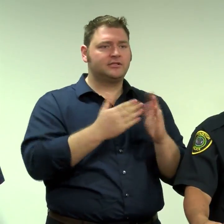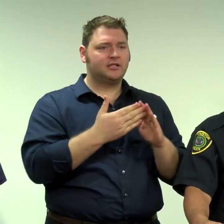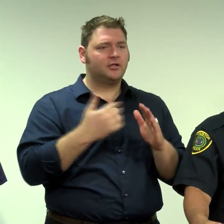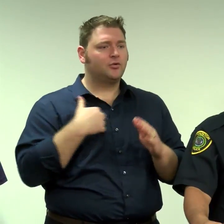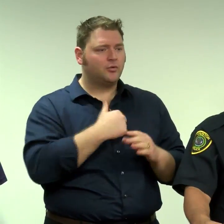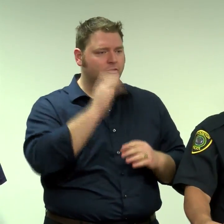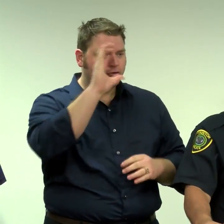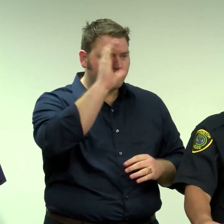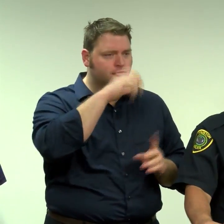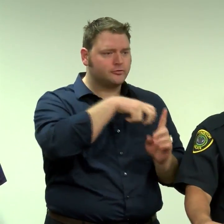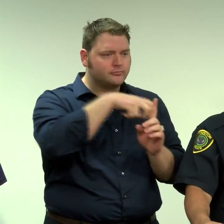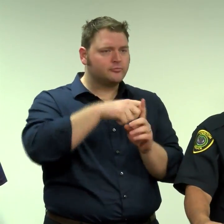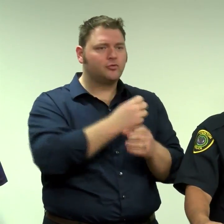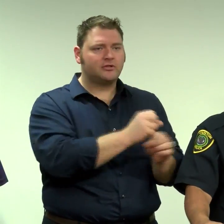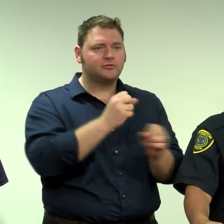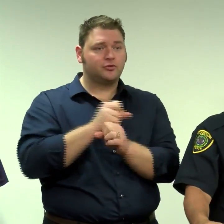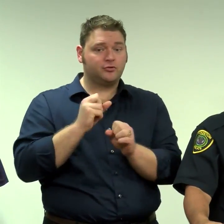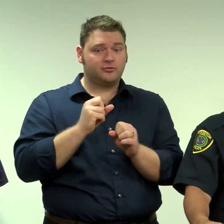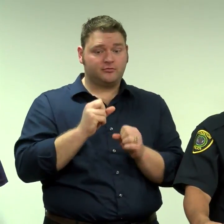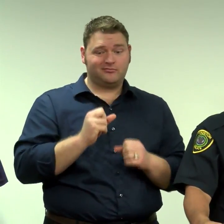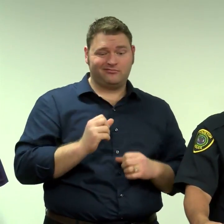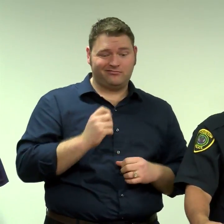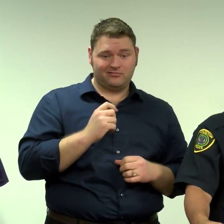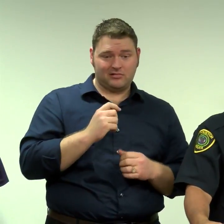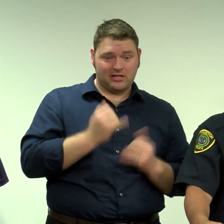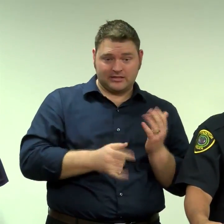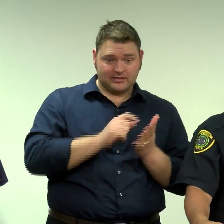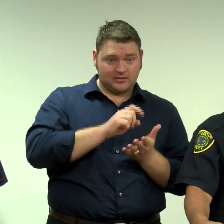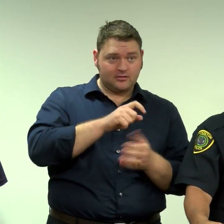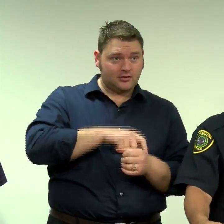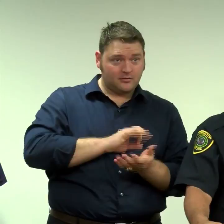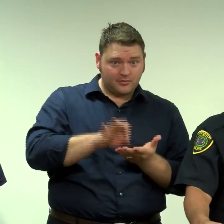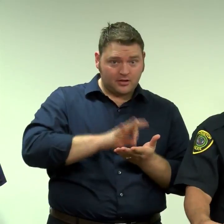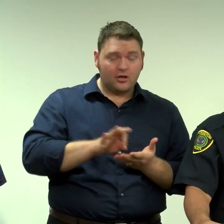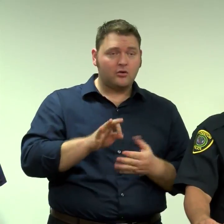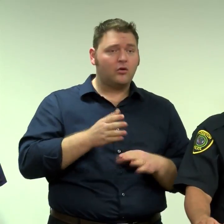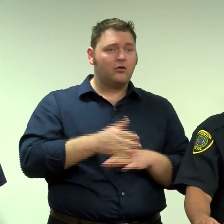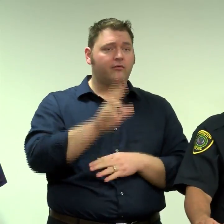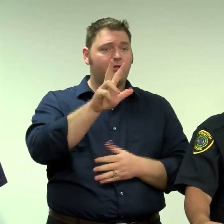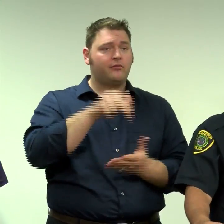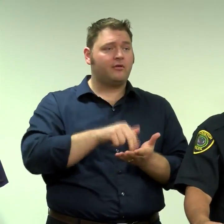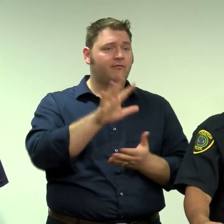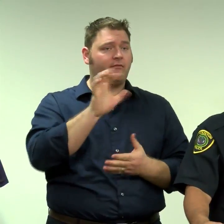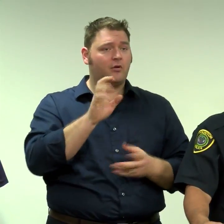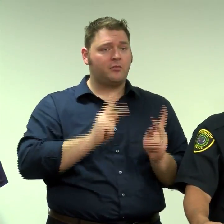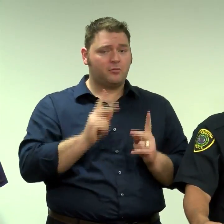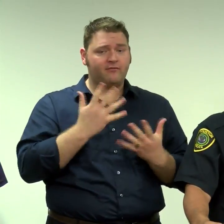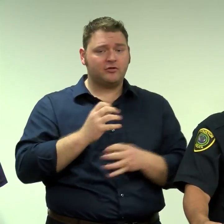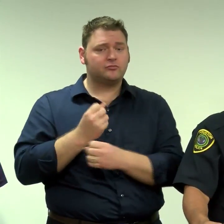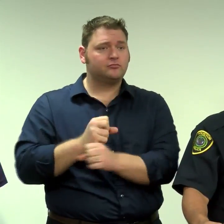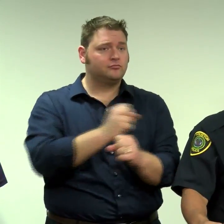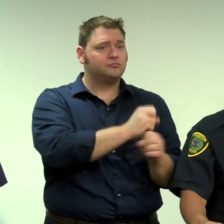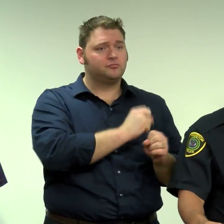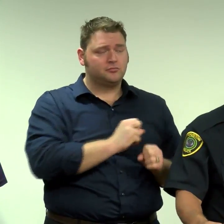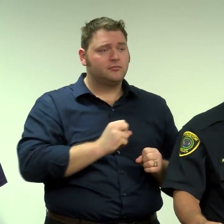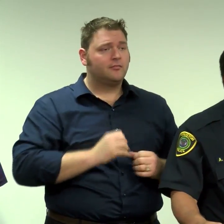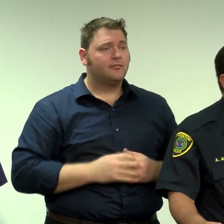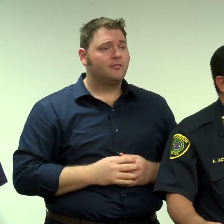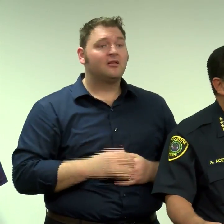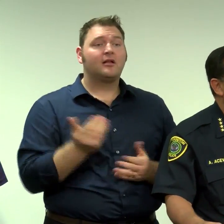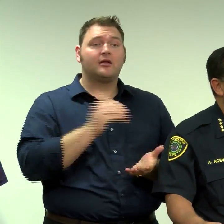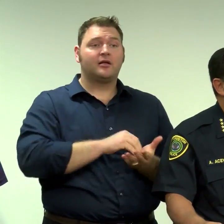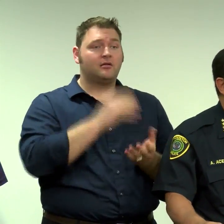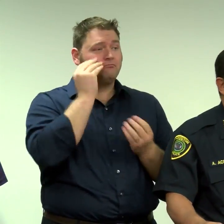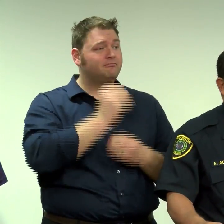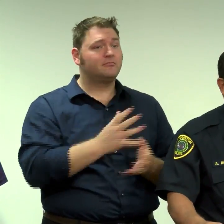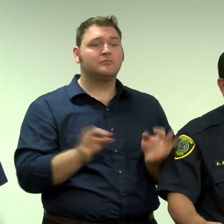Our rescues of the last count was well over 3,500 folks have been rescued. We've also, again, it's really important for the community to know that